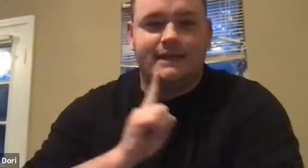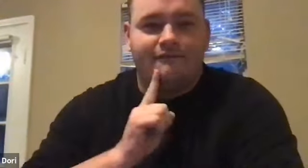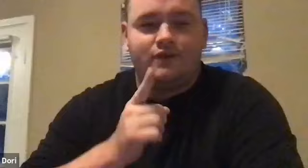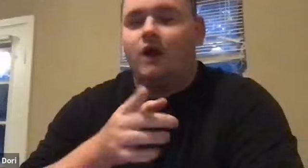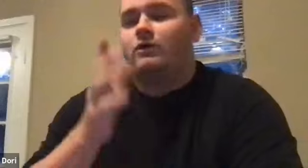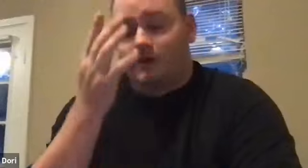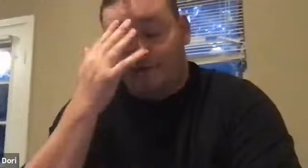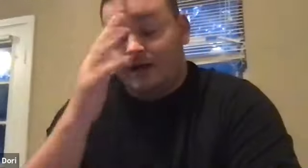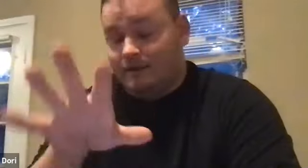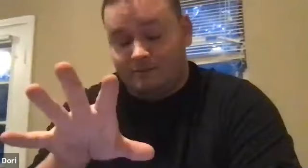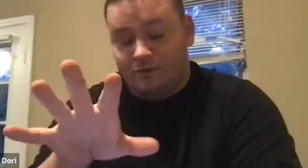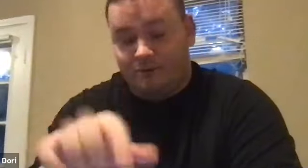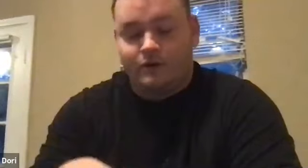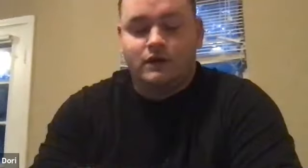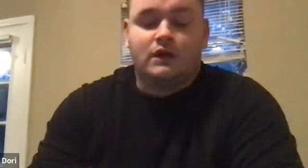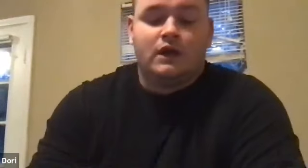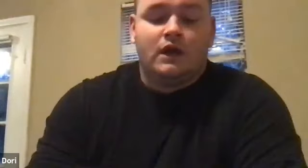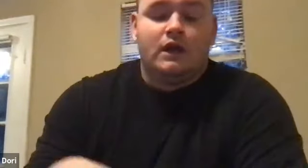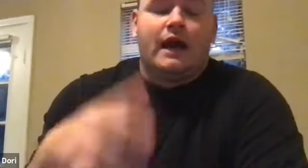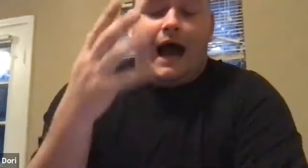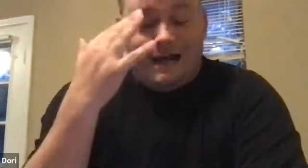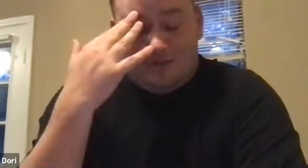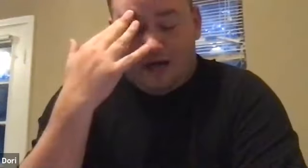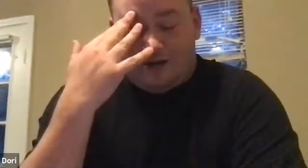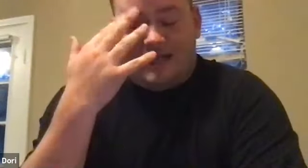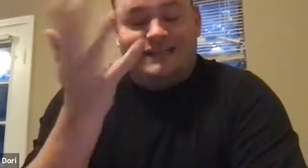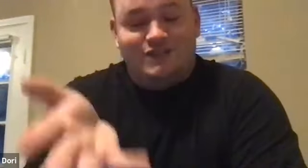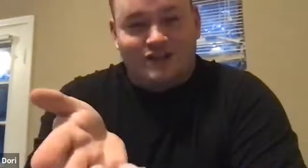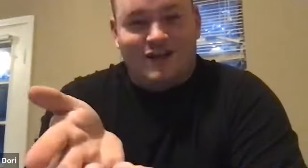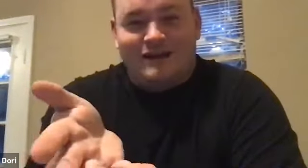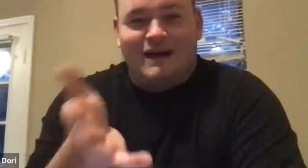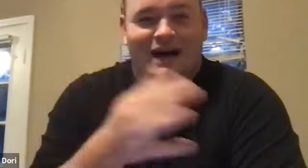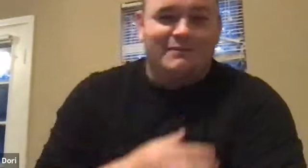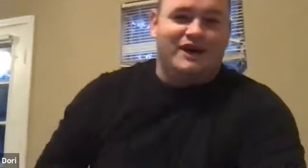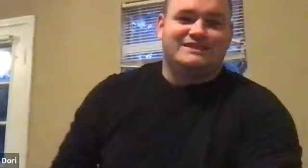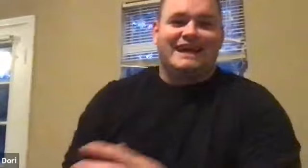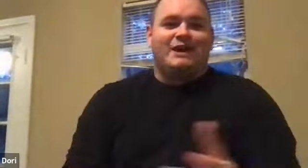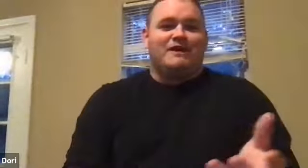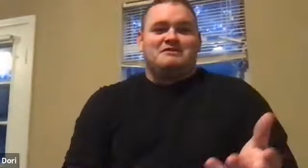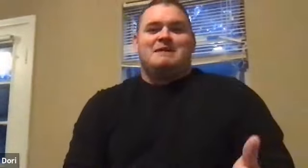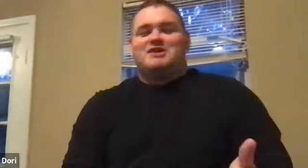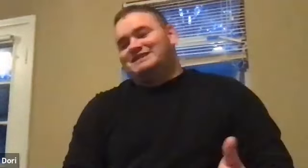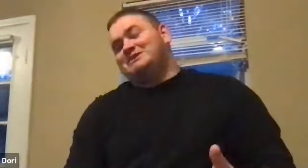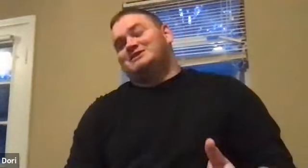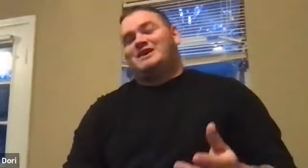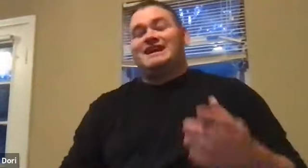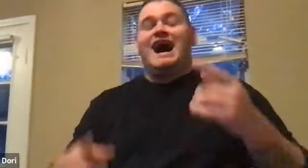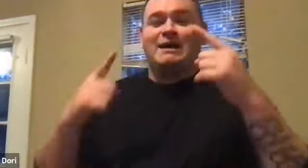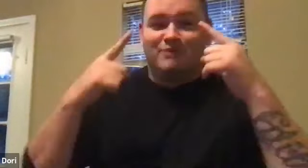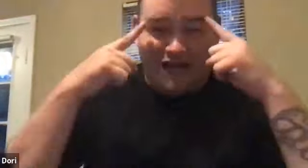Deaf. Oh, I forgot an important part. Eyebrows. I started talking about eyebrows and I got away from eyebrows. I'm so sorry.